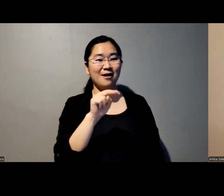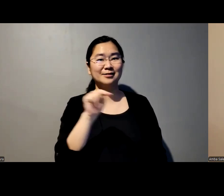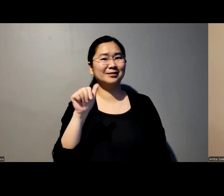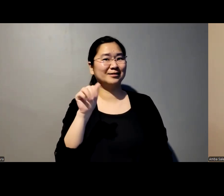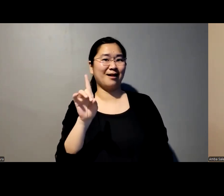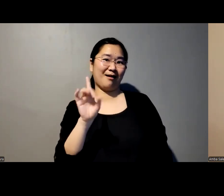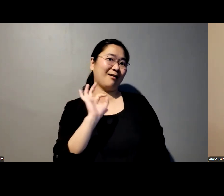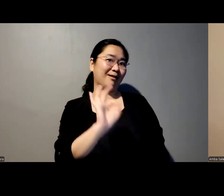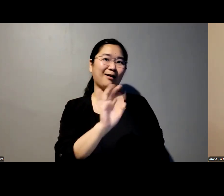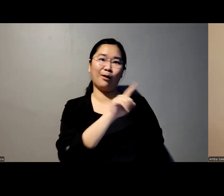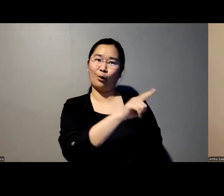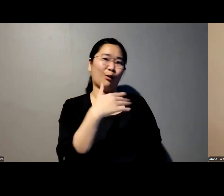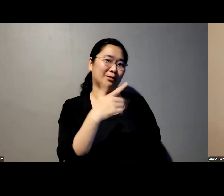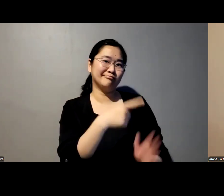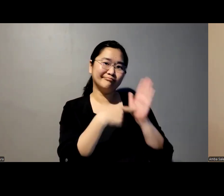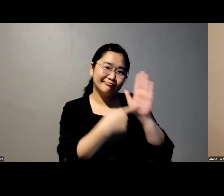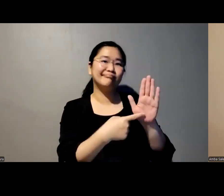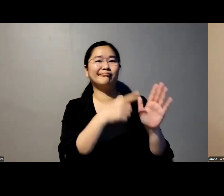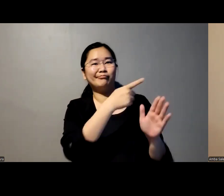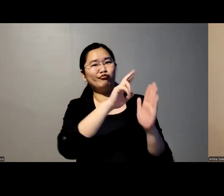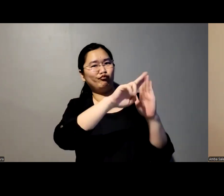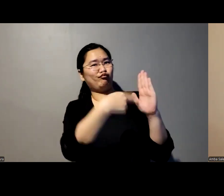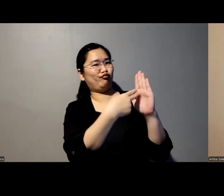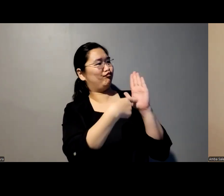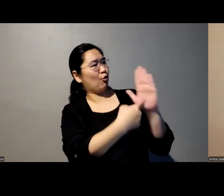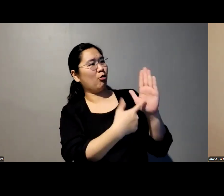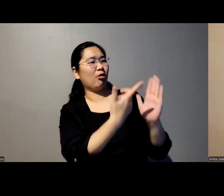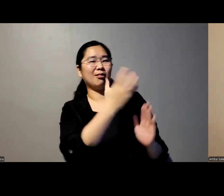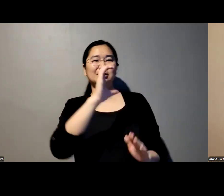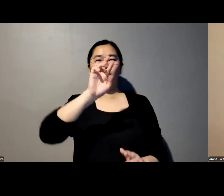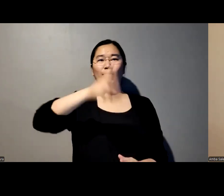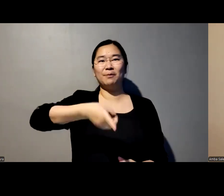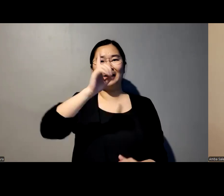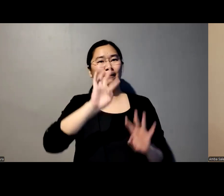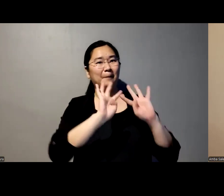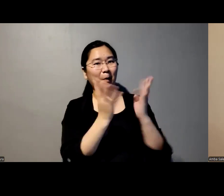see a kind of intersection. I think that this